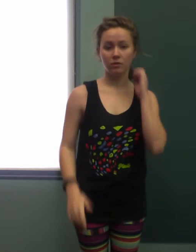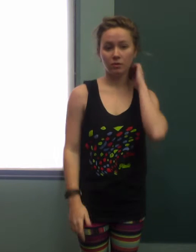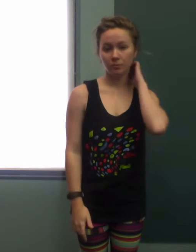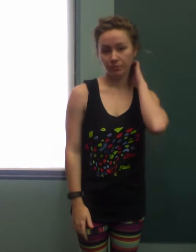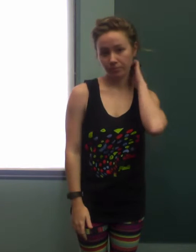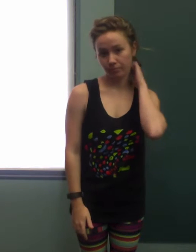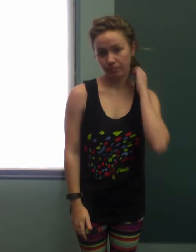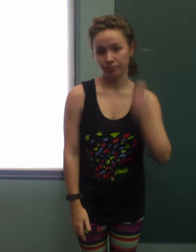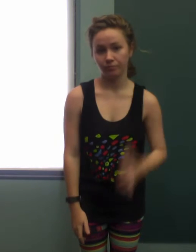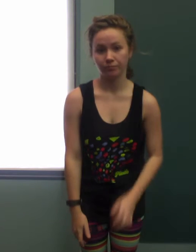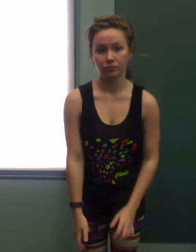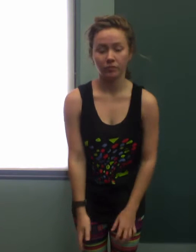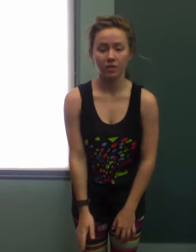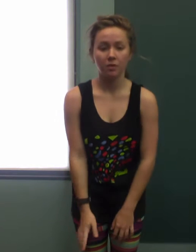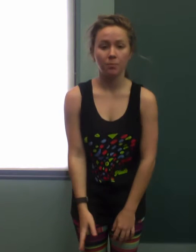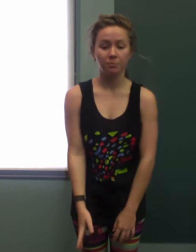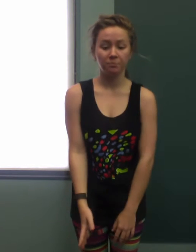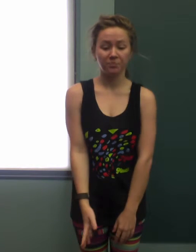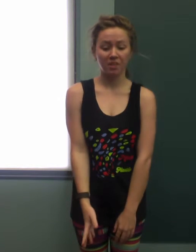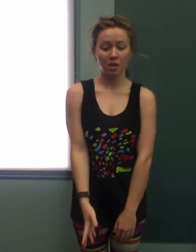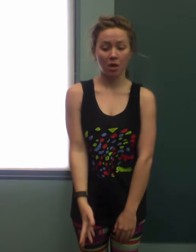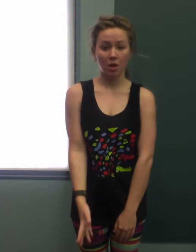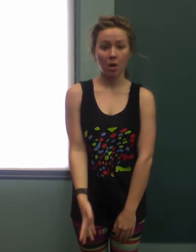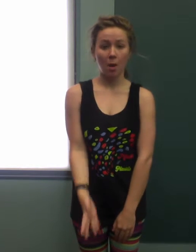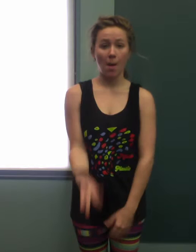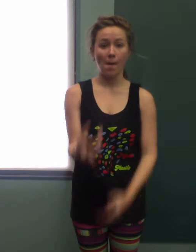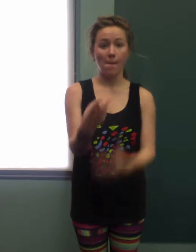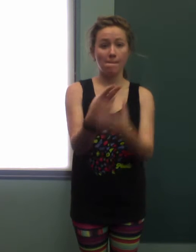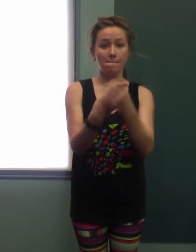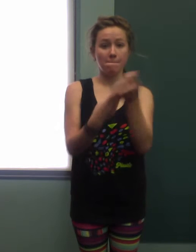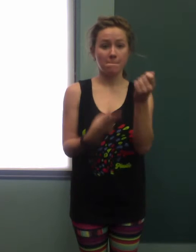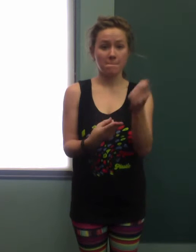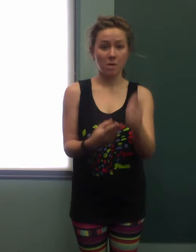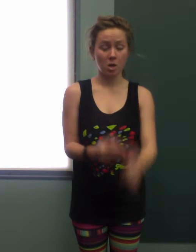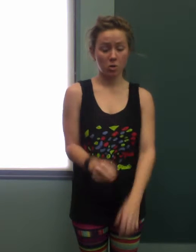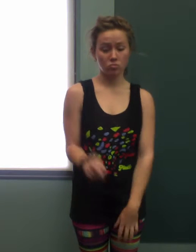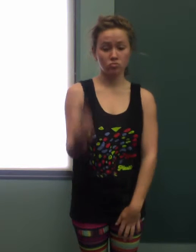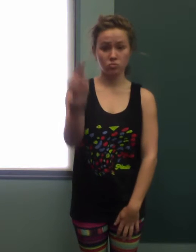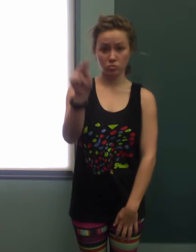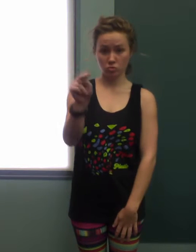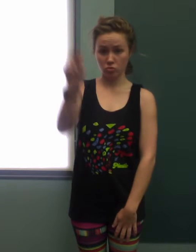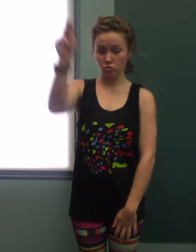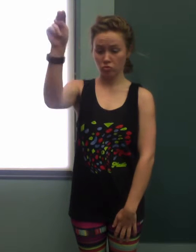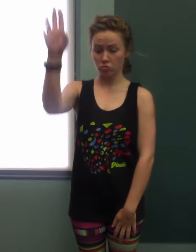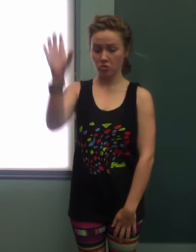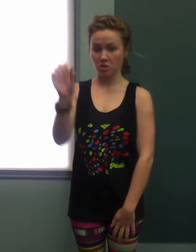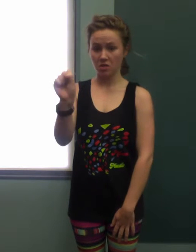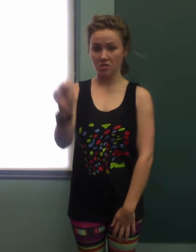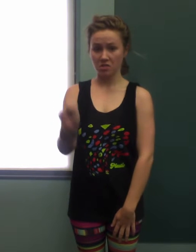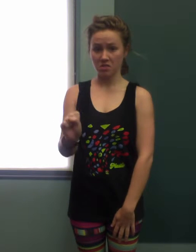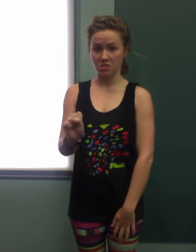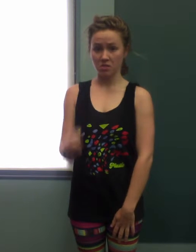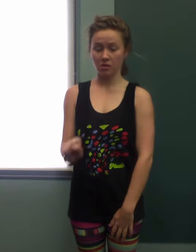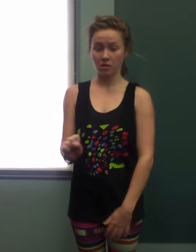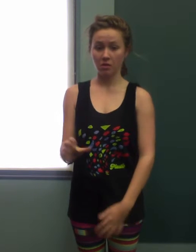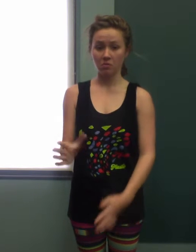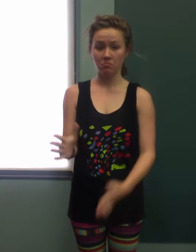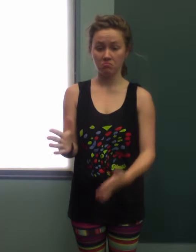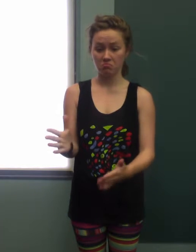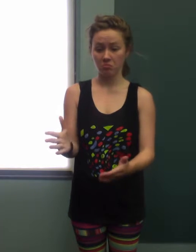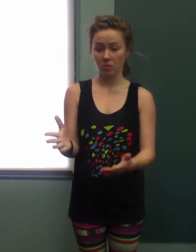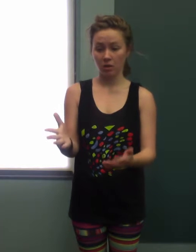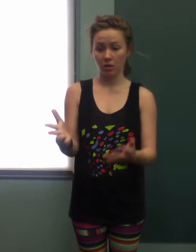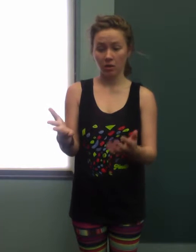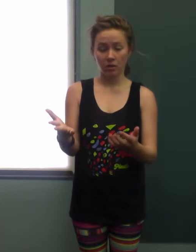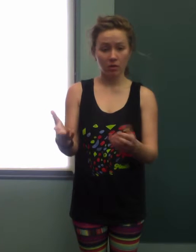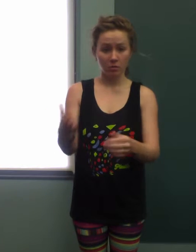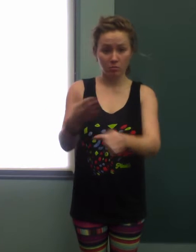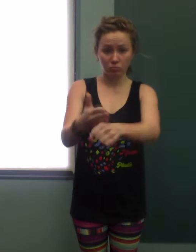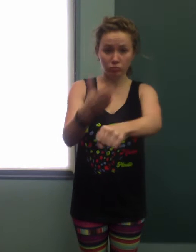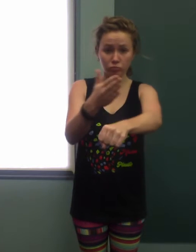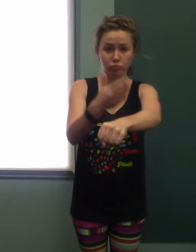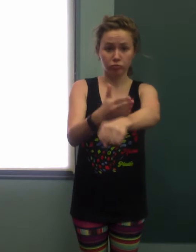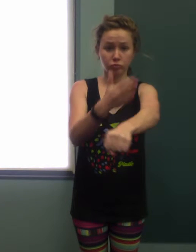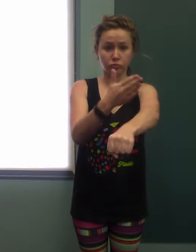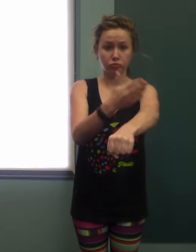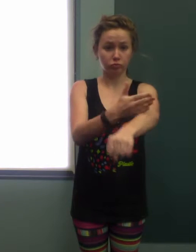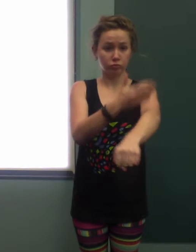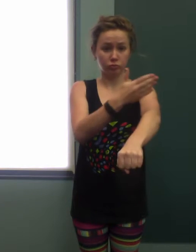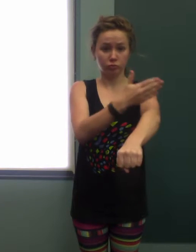Although both the North and South prospered economically in the 1850s, both claimed to see weaknesses in each